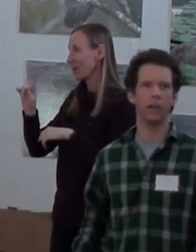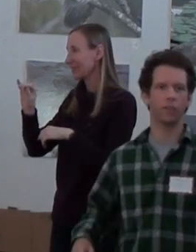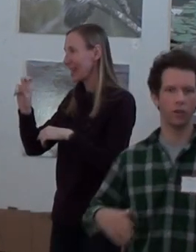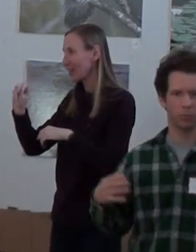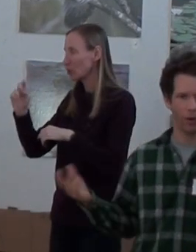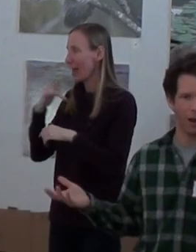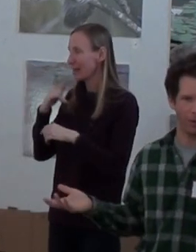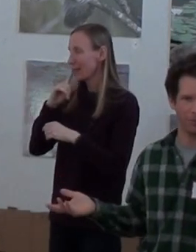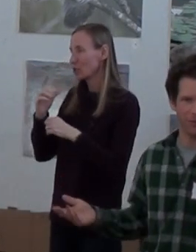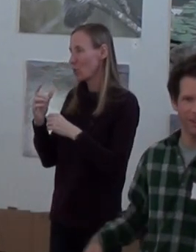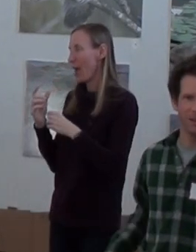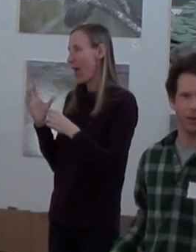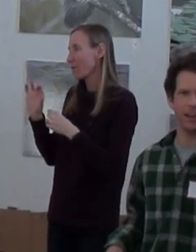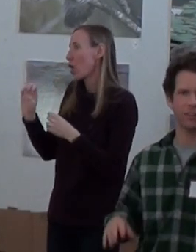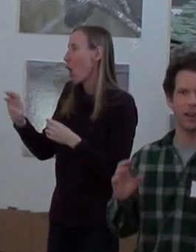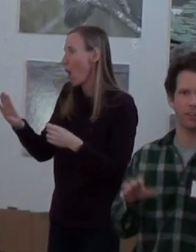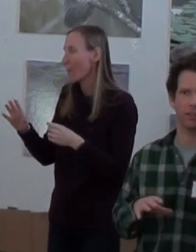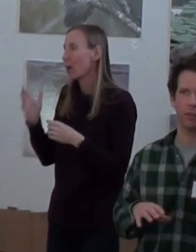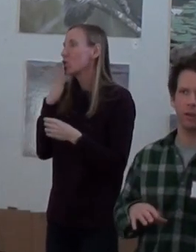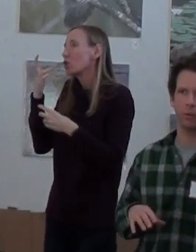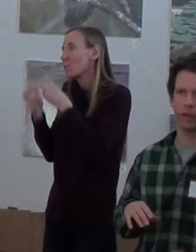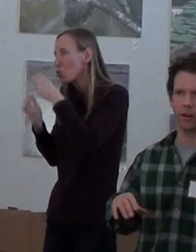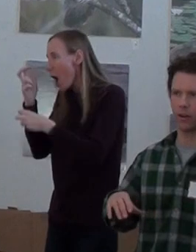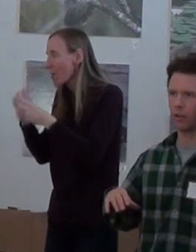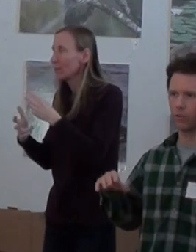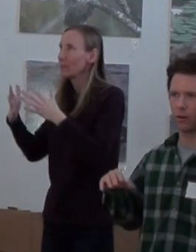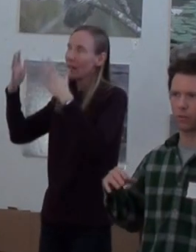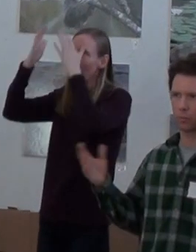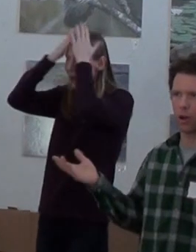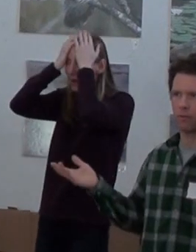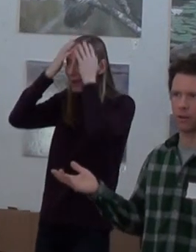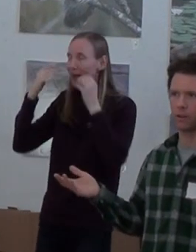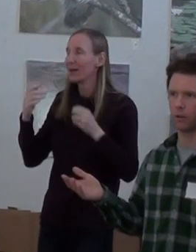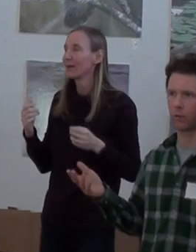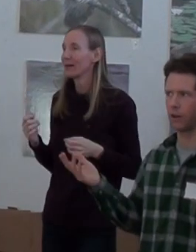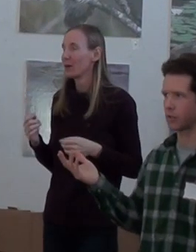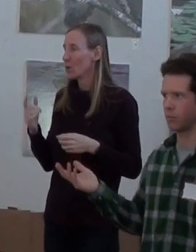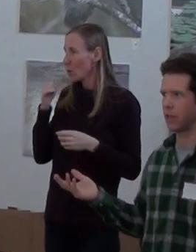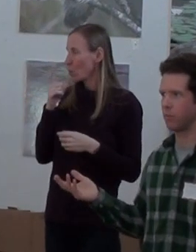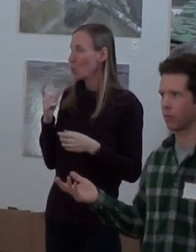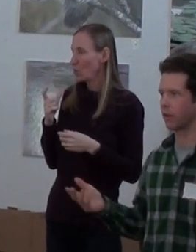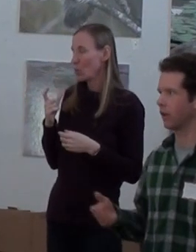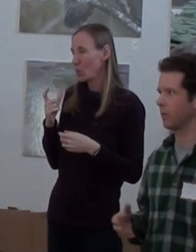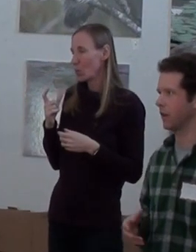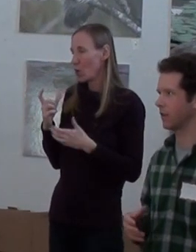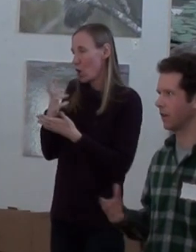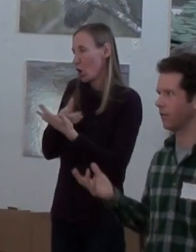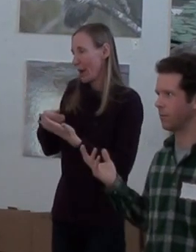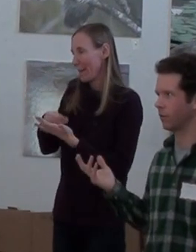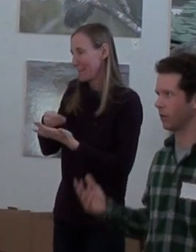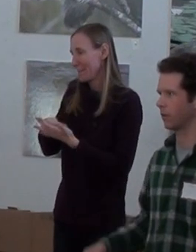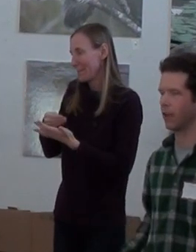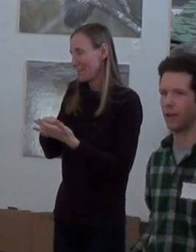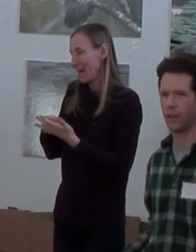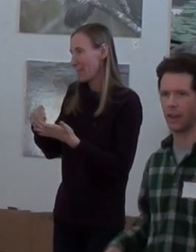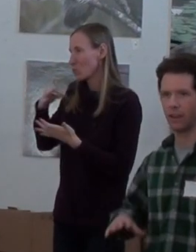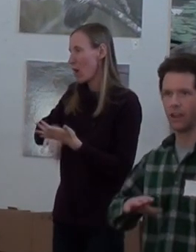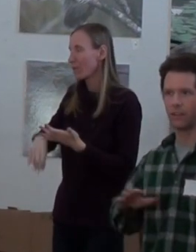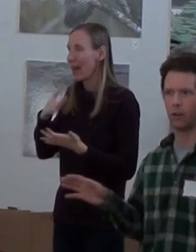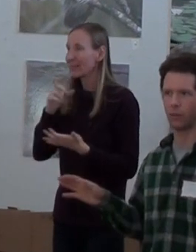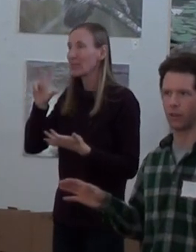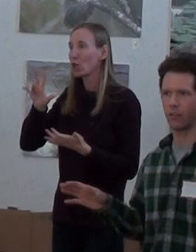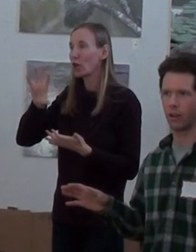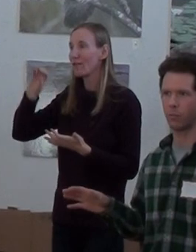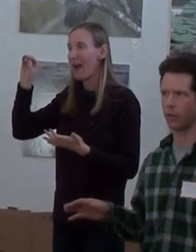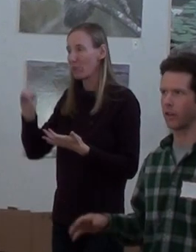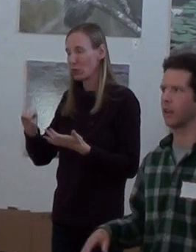So again, it's good problems, but it's nice. Some people that are in this, you know, for profit, you know, professional beekeepers, and I tell them I need 35% mortality, and I